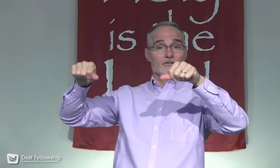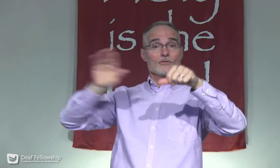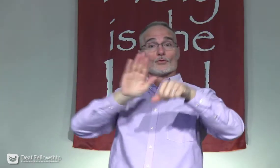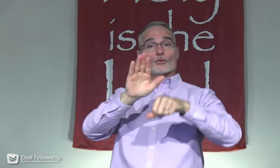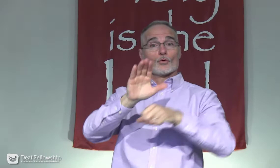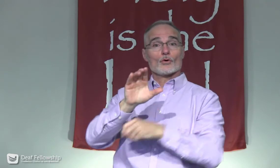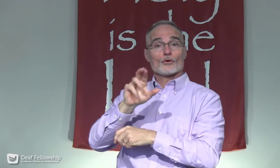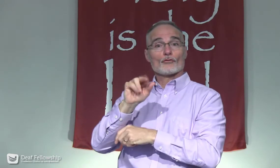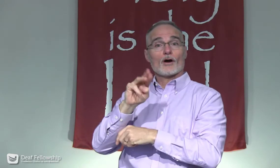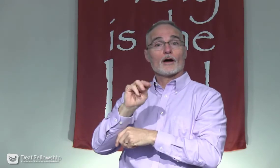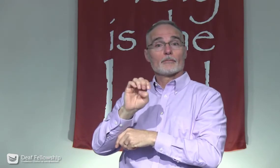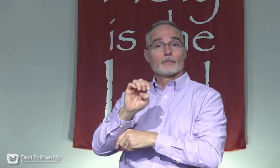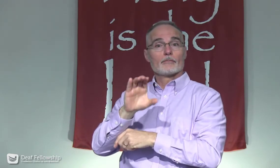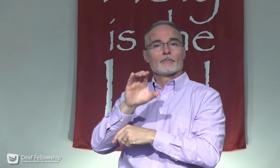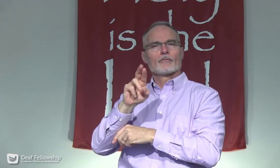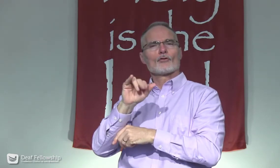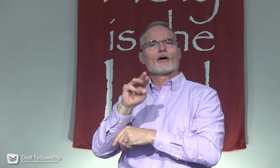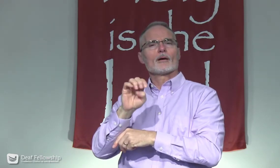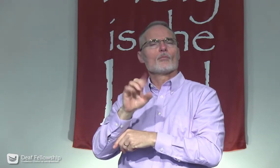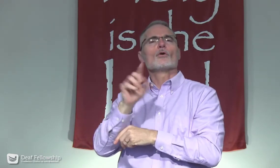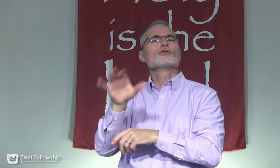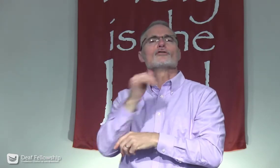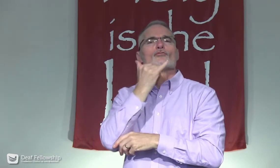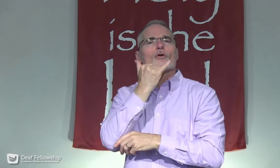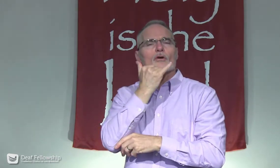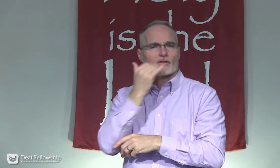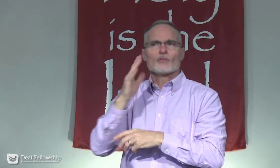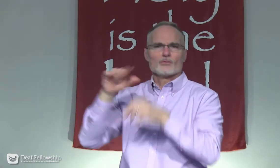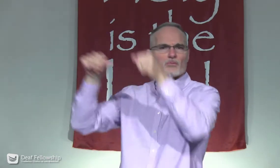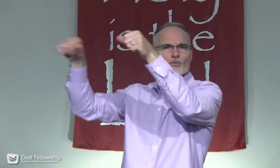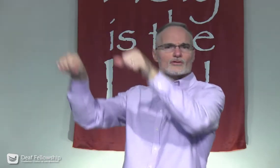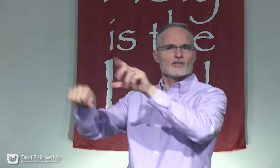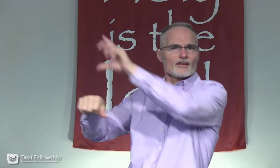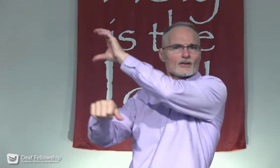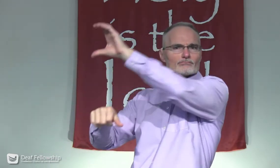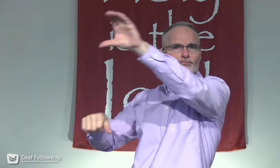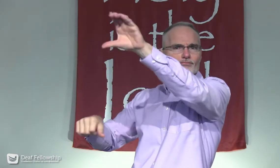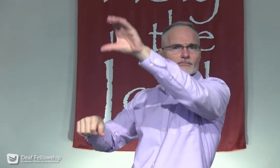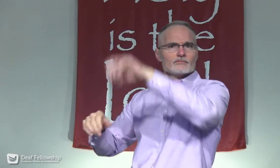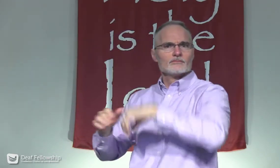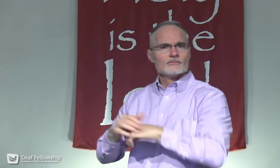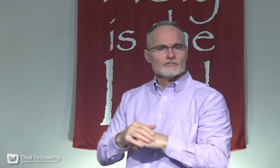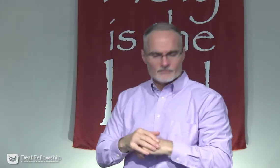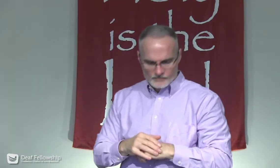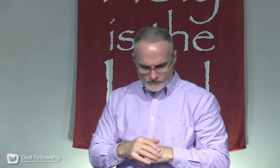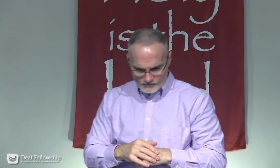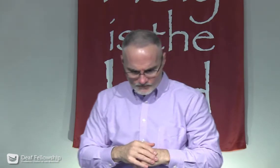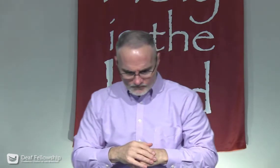they would post your crimes. They would put that there on the